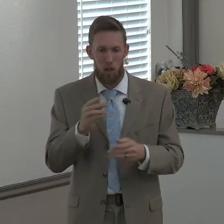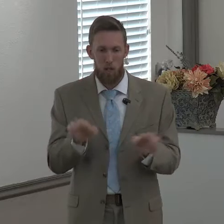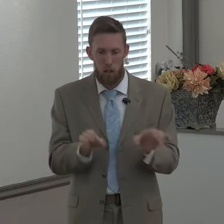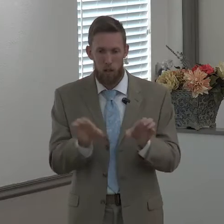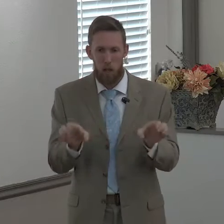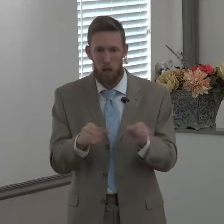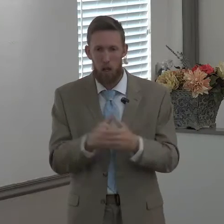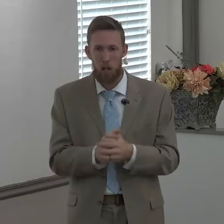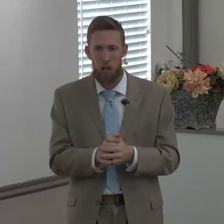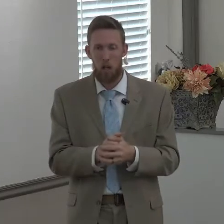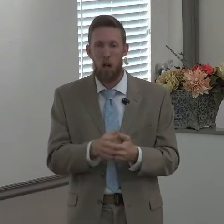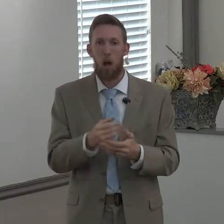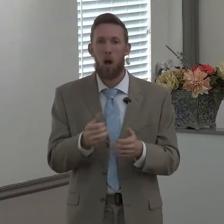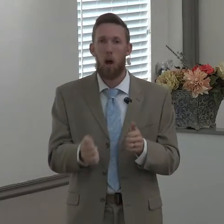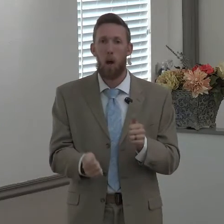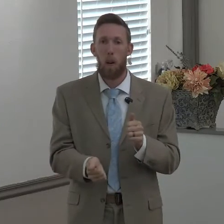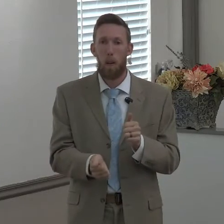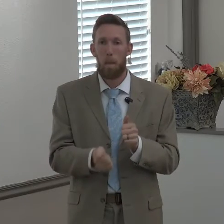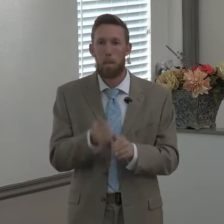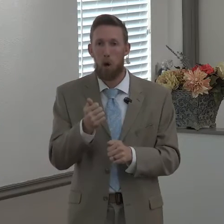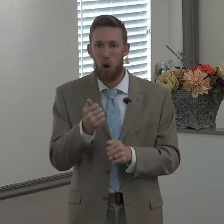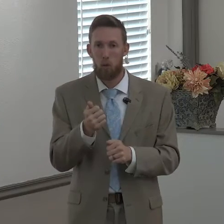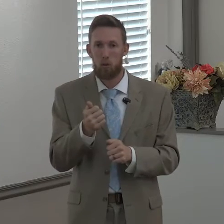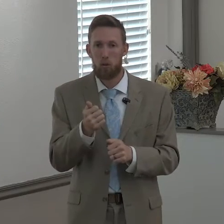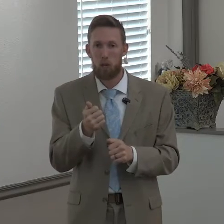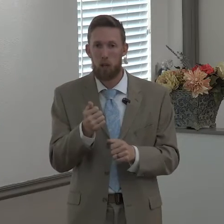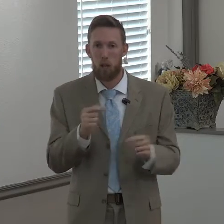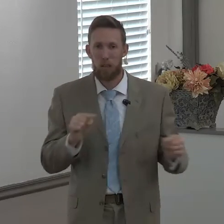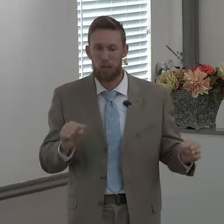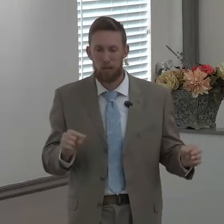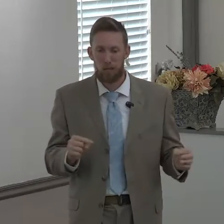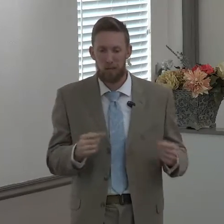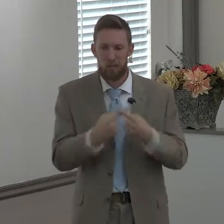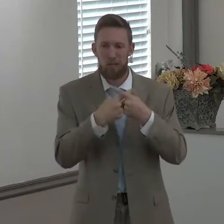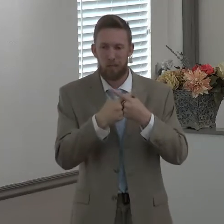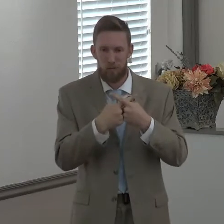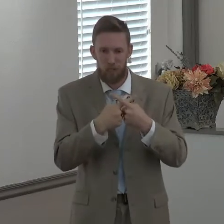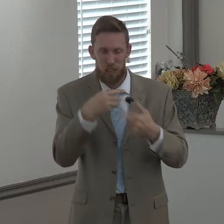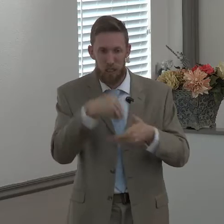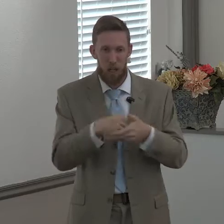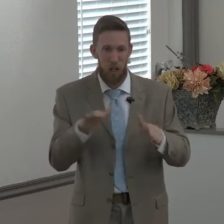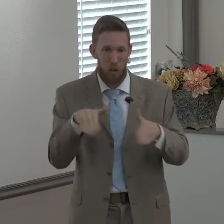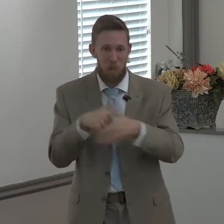And I can tell you this, that honestly,